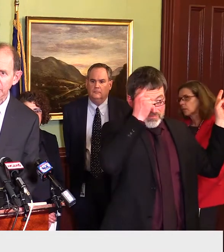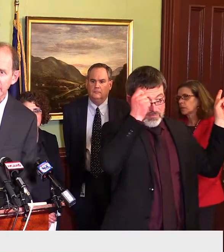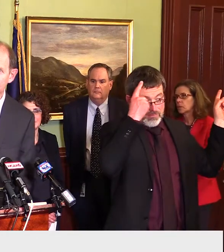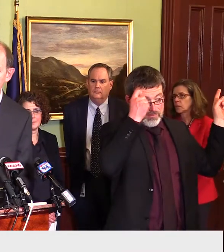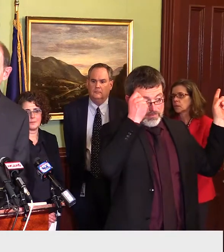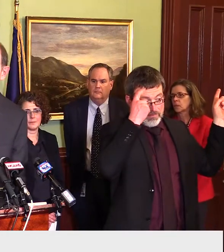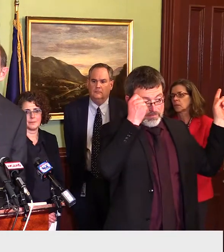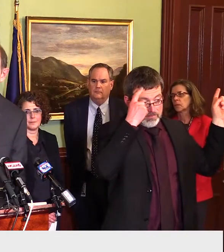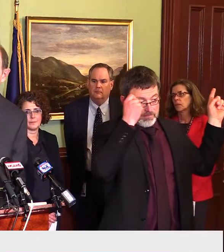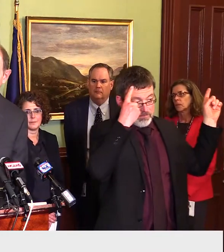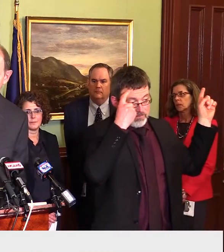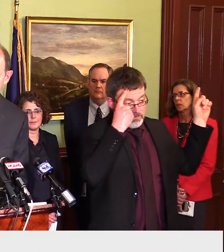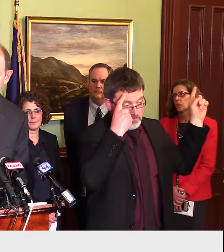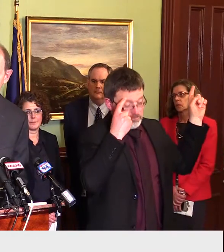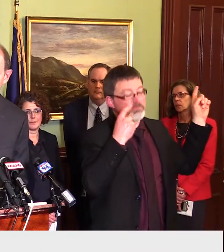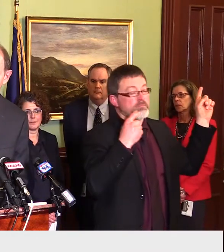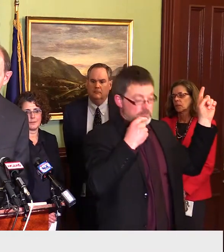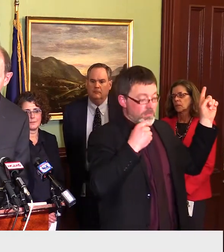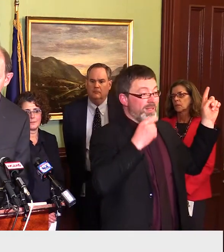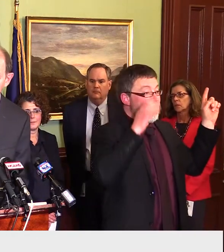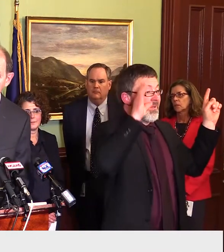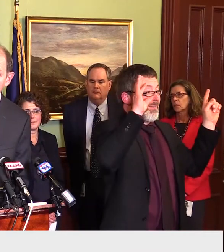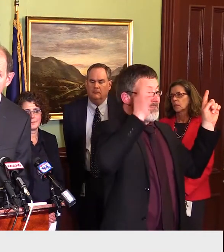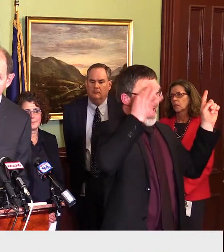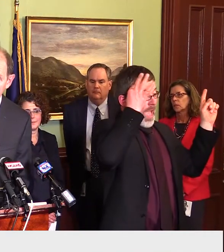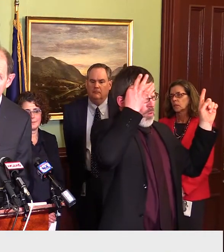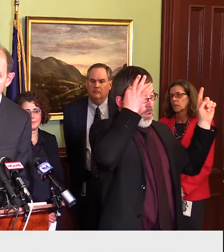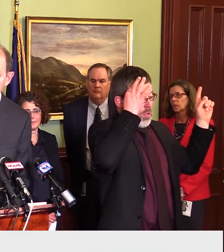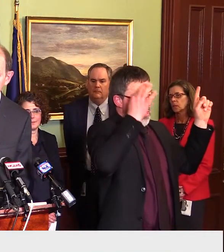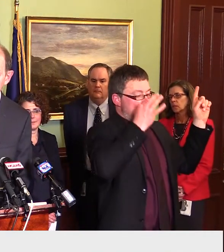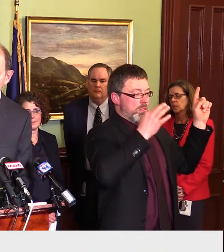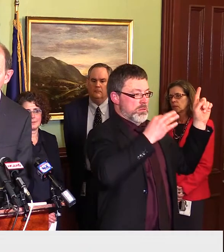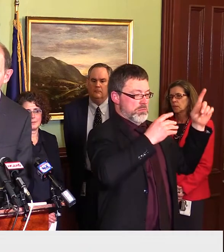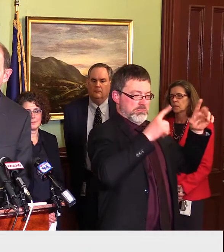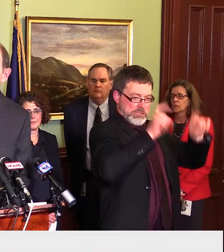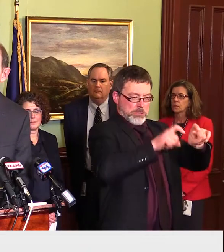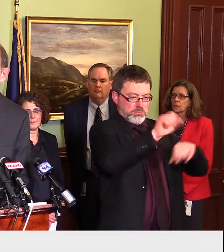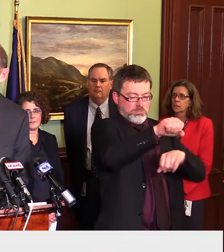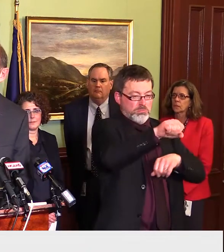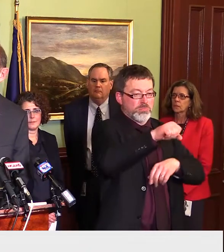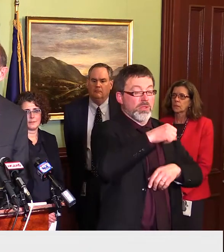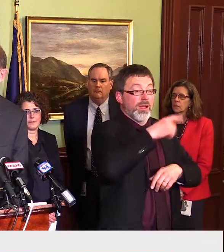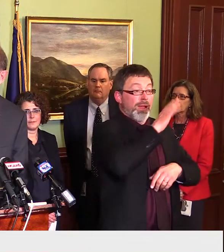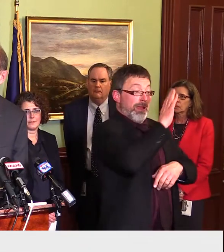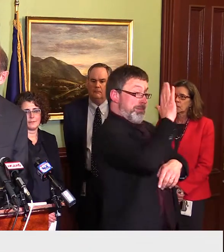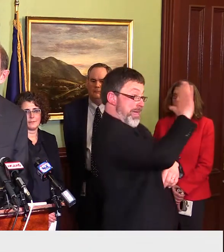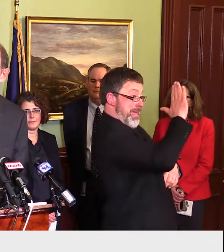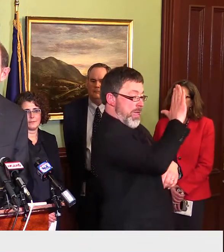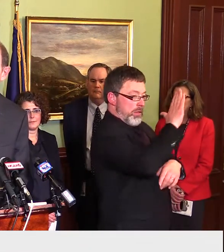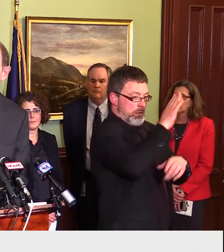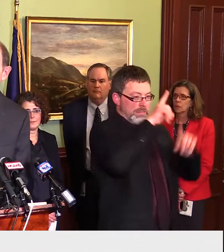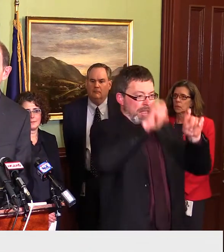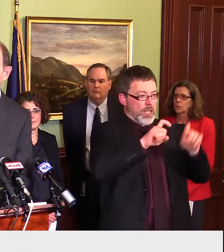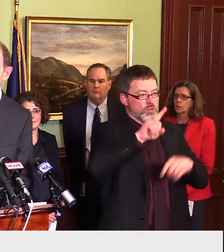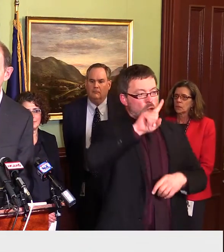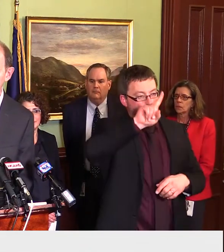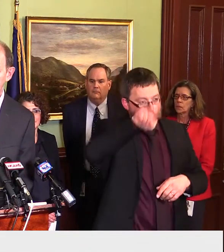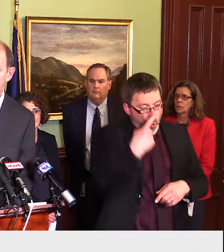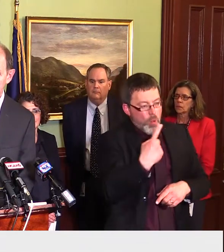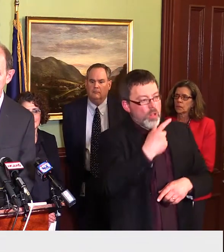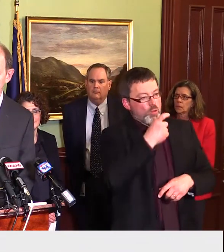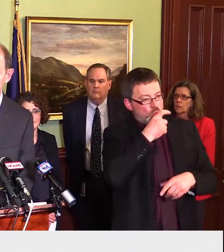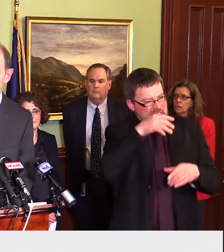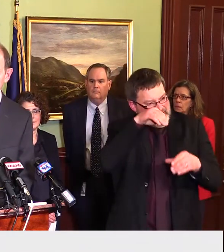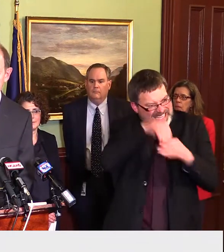because the federal guidance has been excellent from the CDC. However, we've been able to be independent as well and come